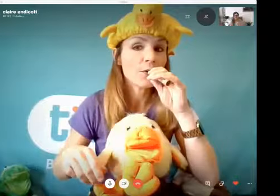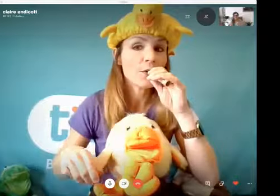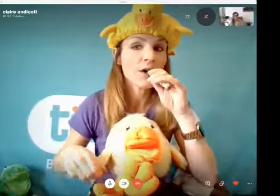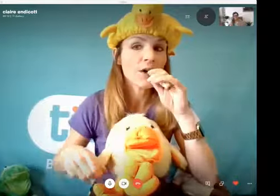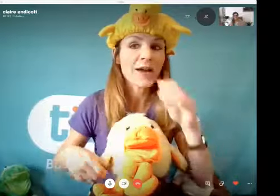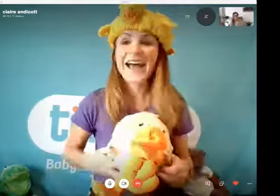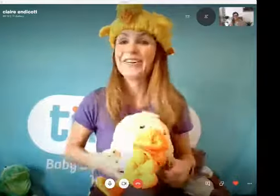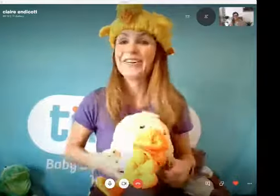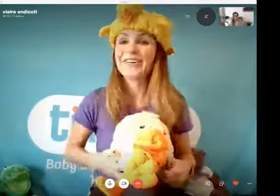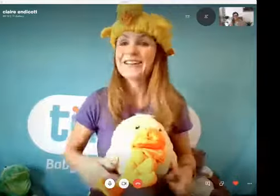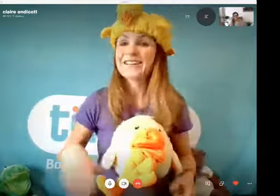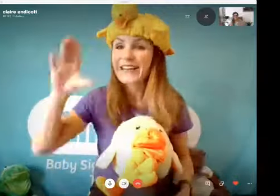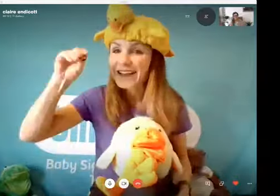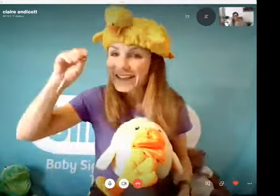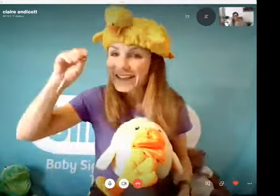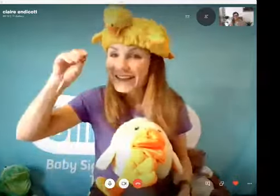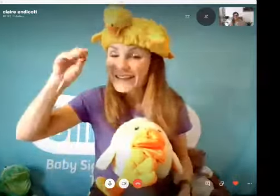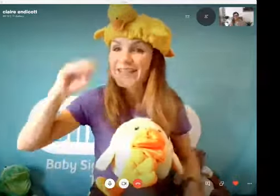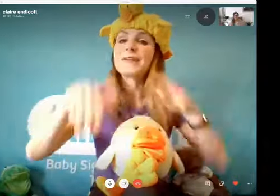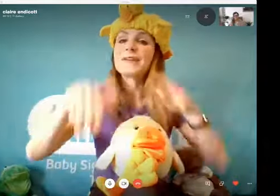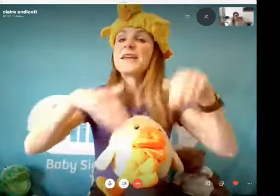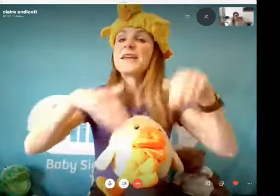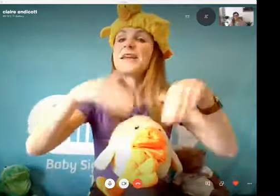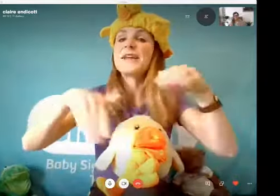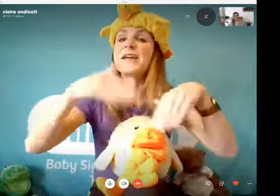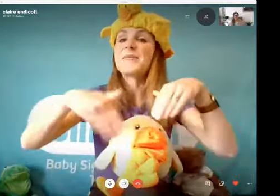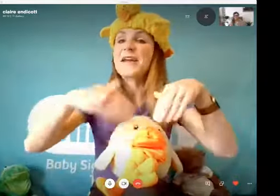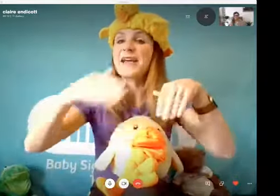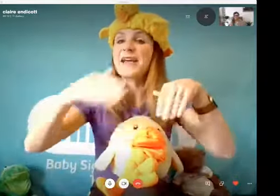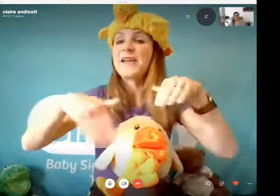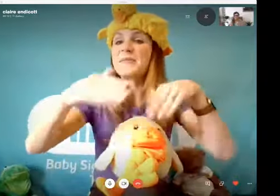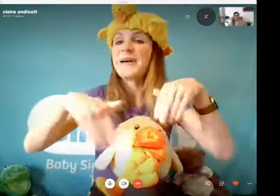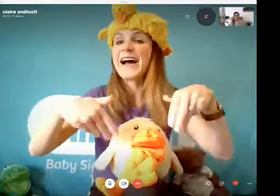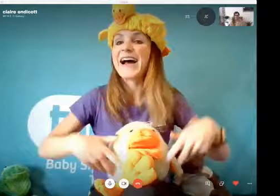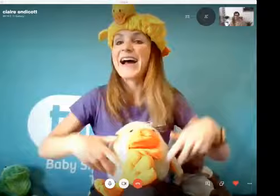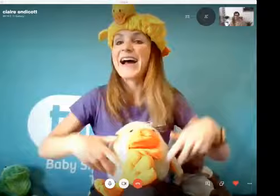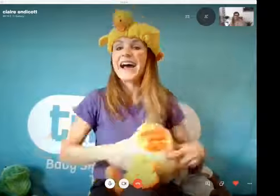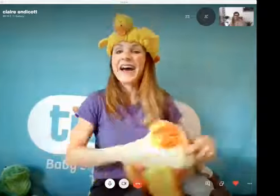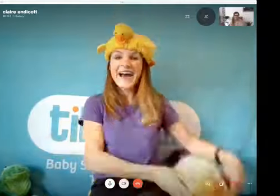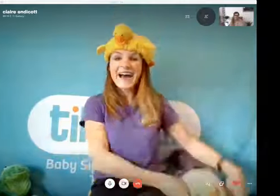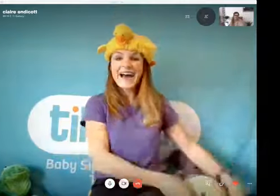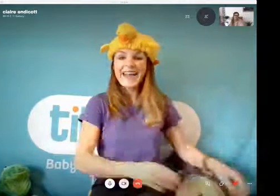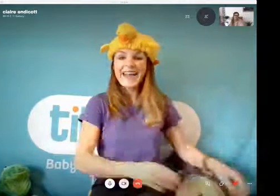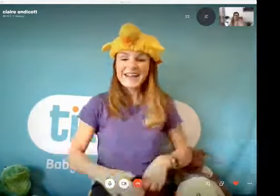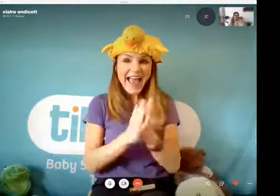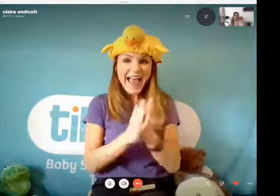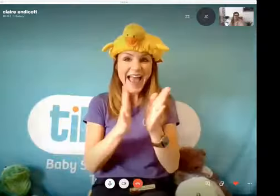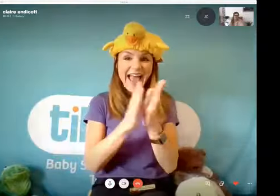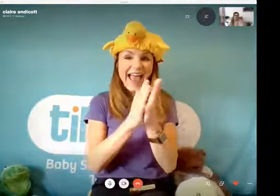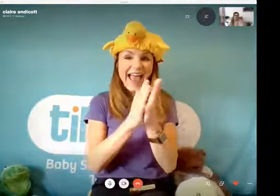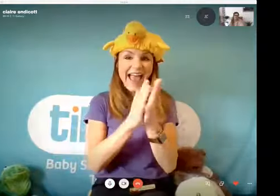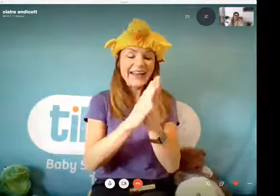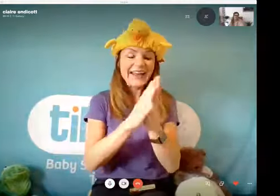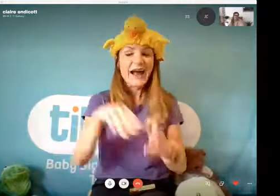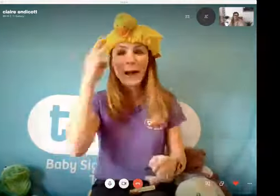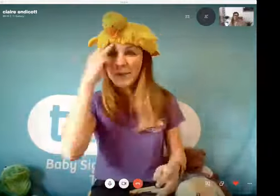and all his little ducks came swimming back. Yay! And Mummy gave Daddy